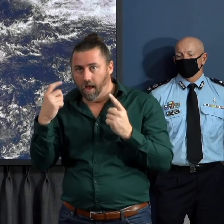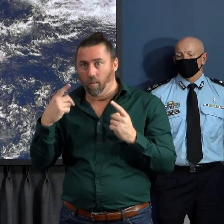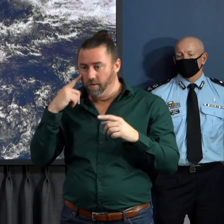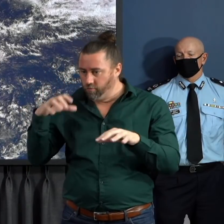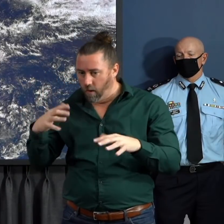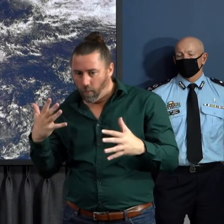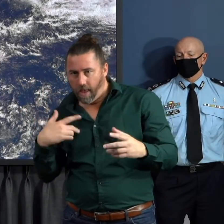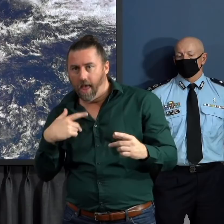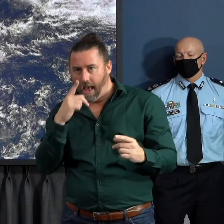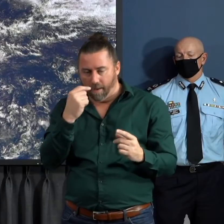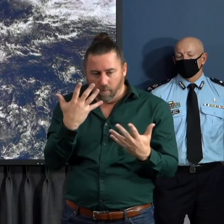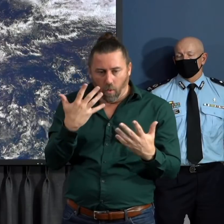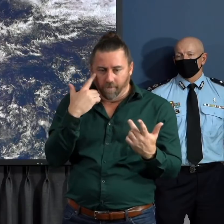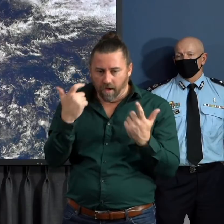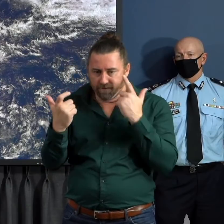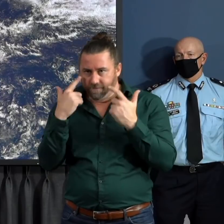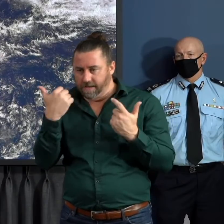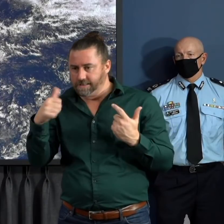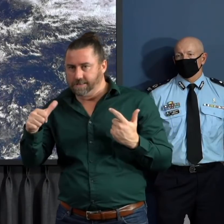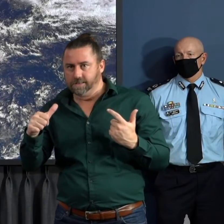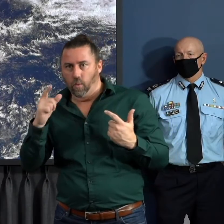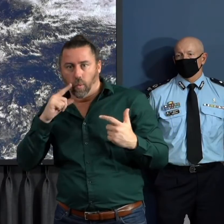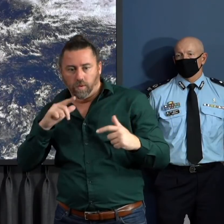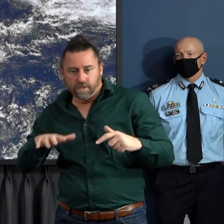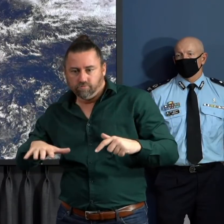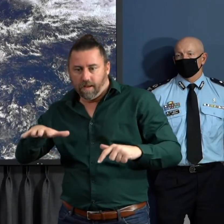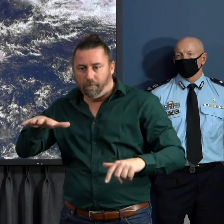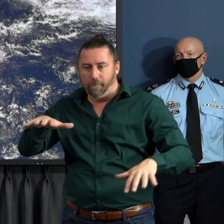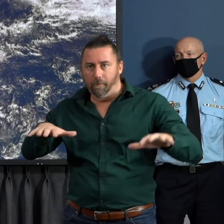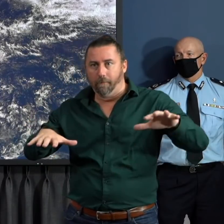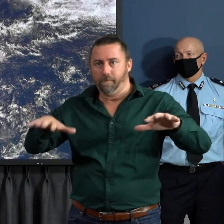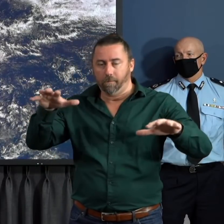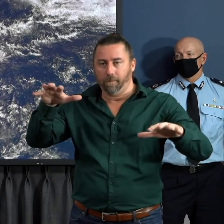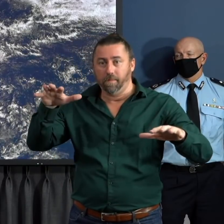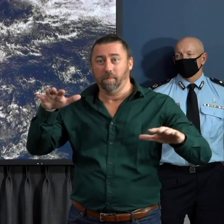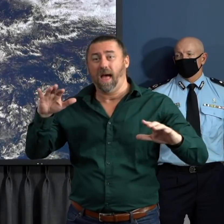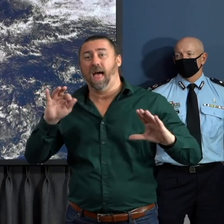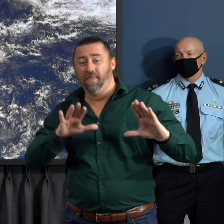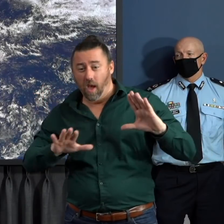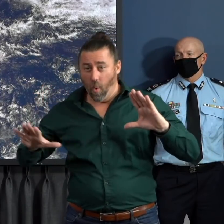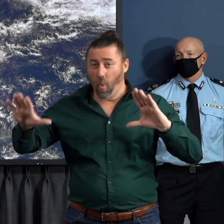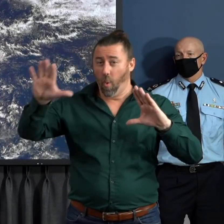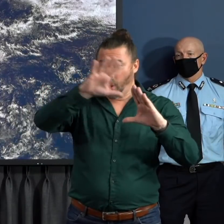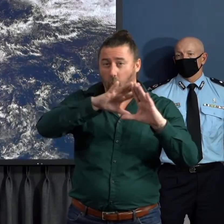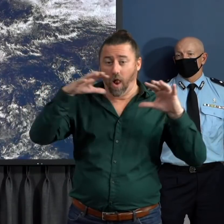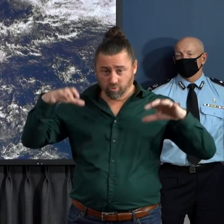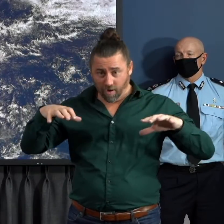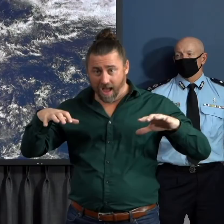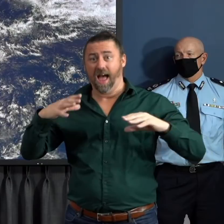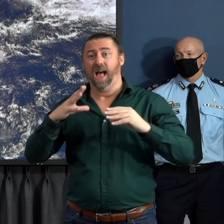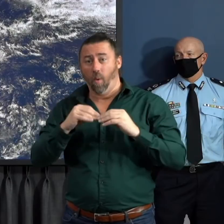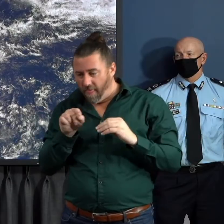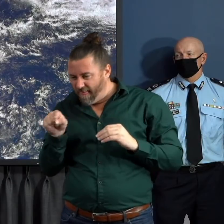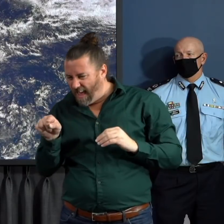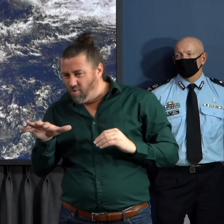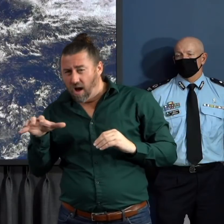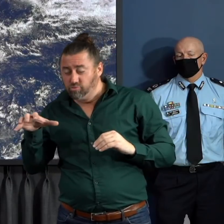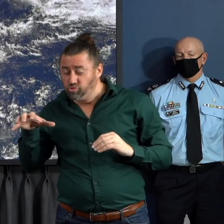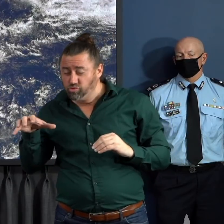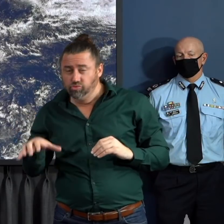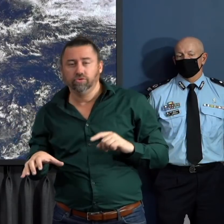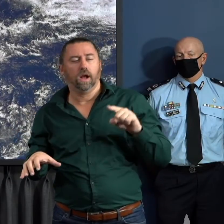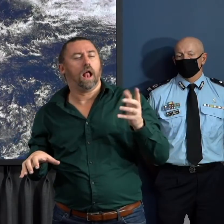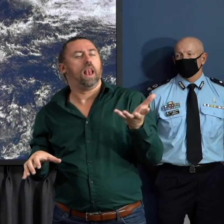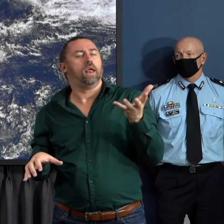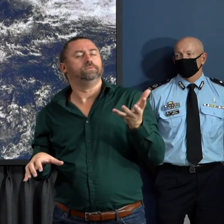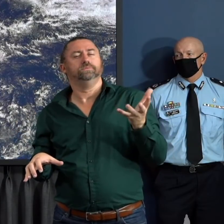to emphasise too with these events, it is that widespread area and then those pockets of intensity, and that's driven so much of the flood peak and so much of